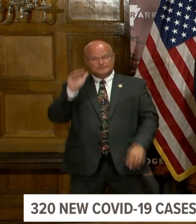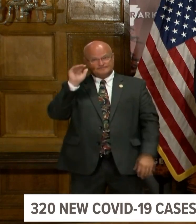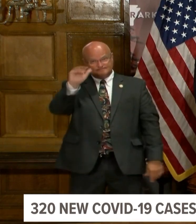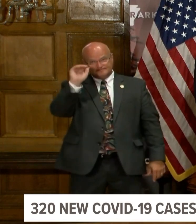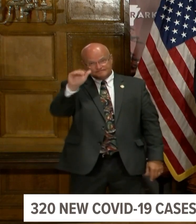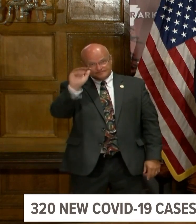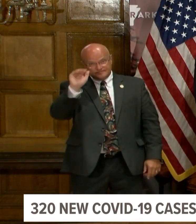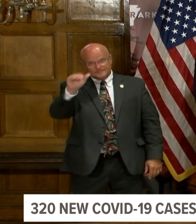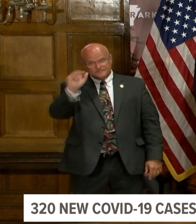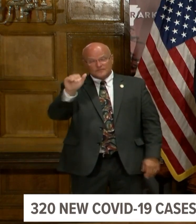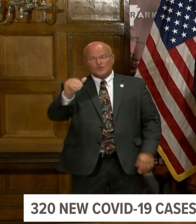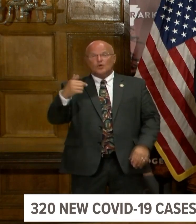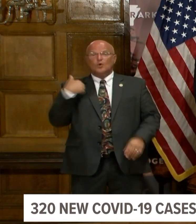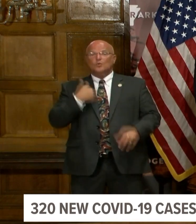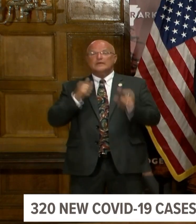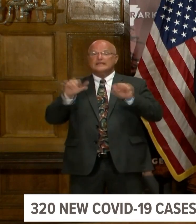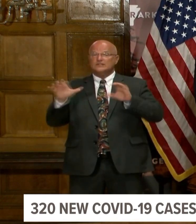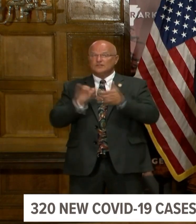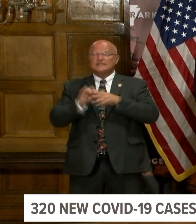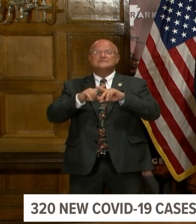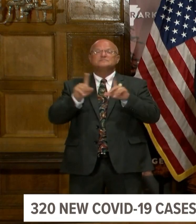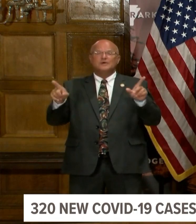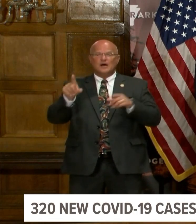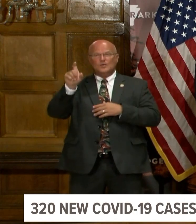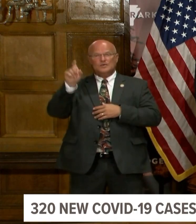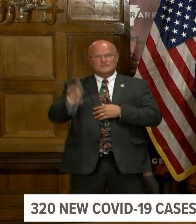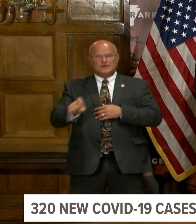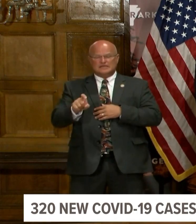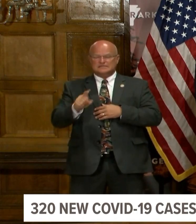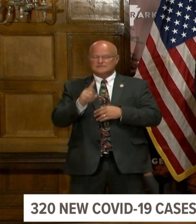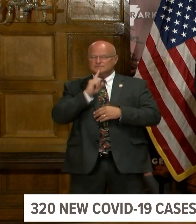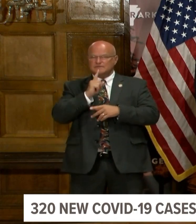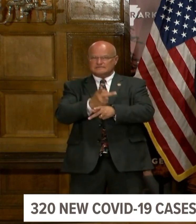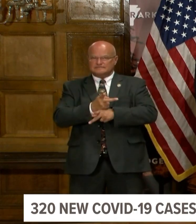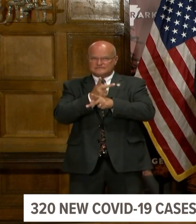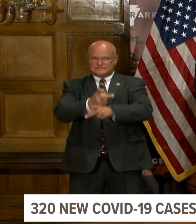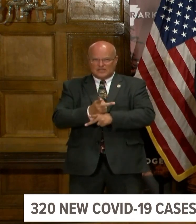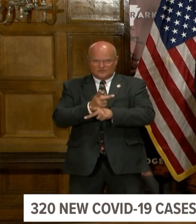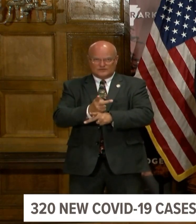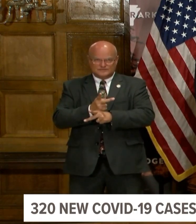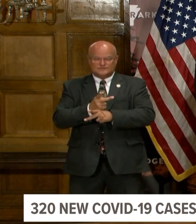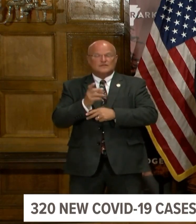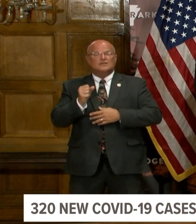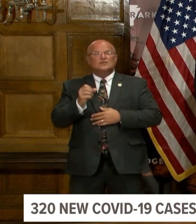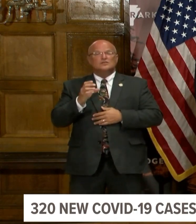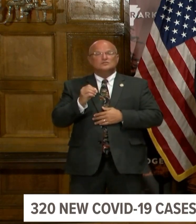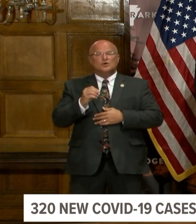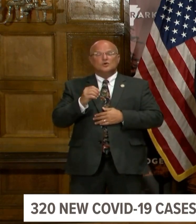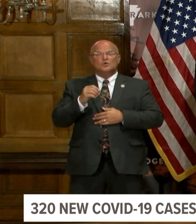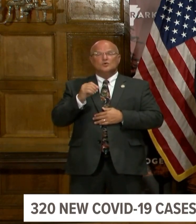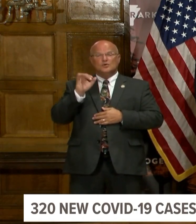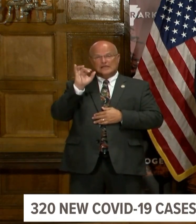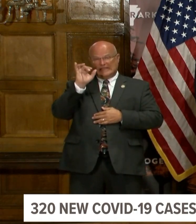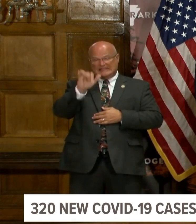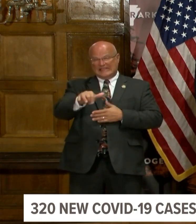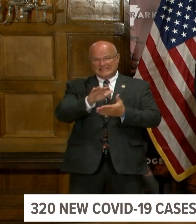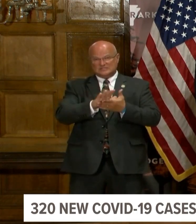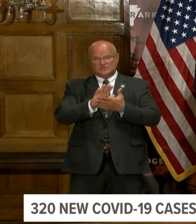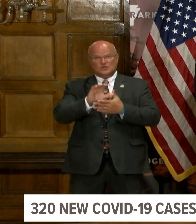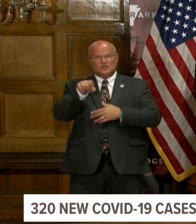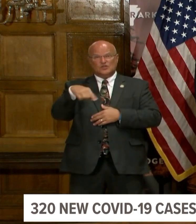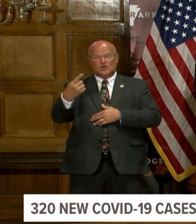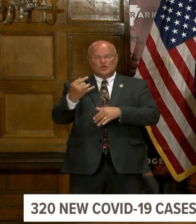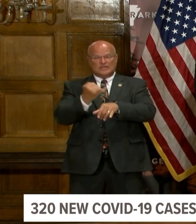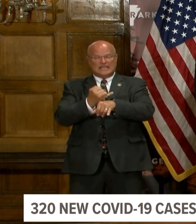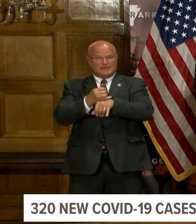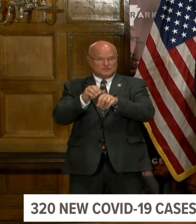everyone to say, we can do this, but we have to be very diligent about these. So in their case, that's the only campus